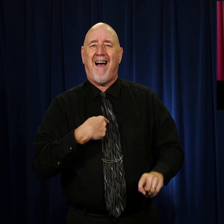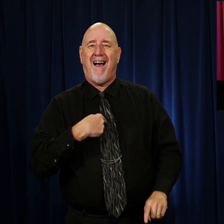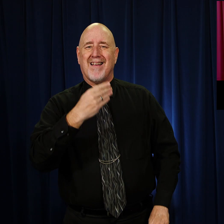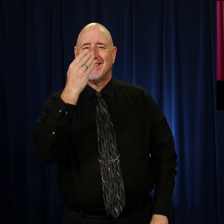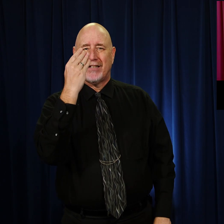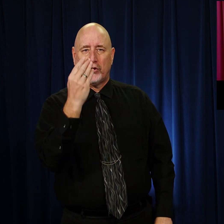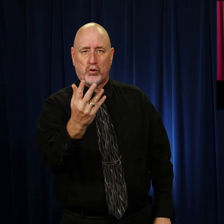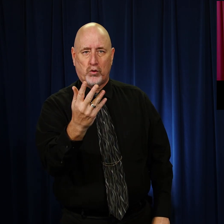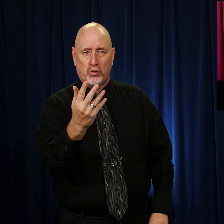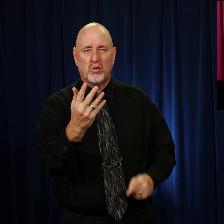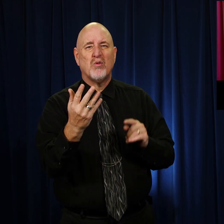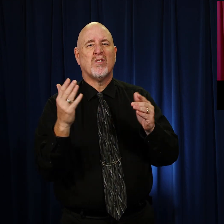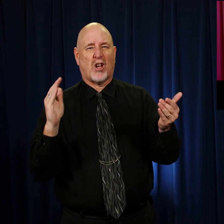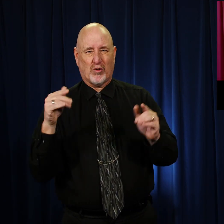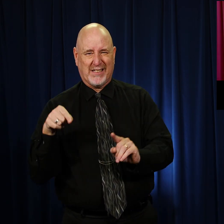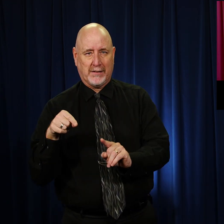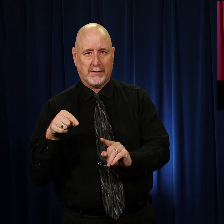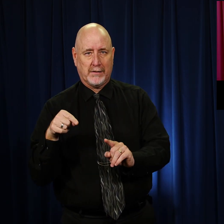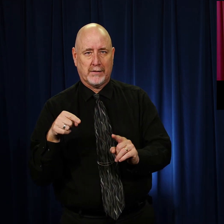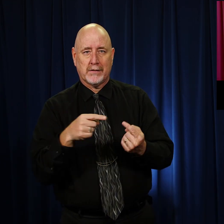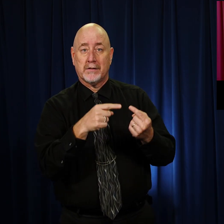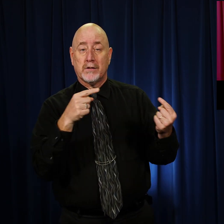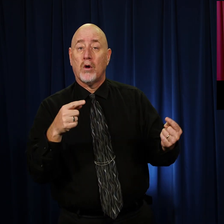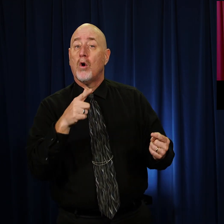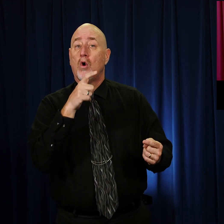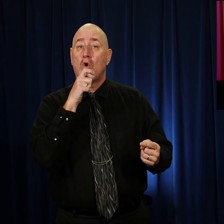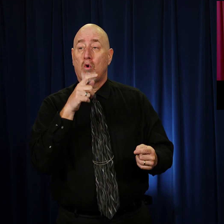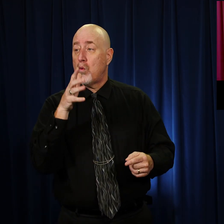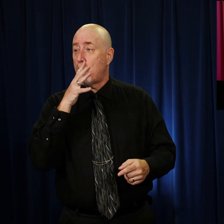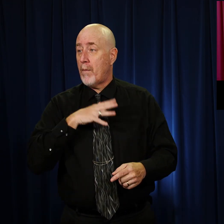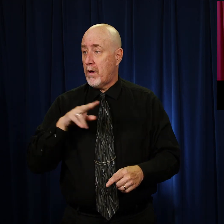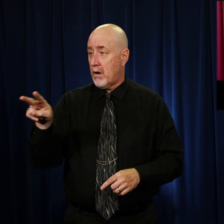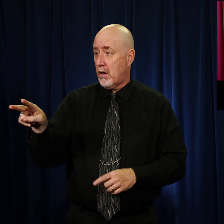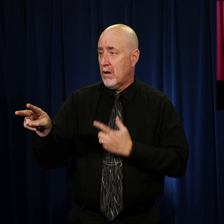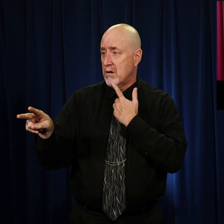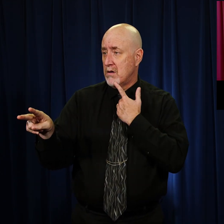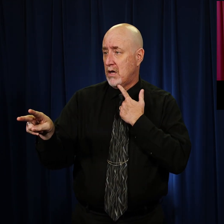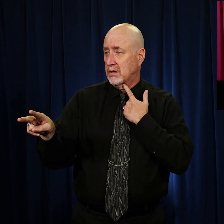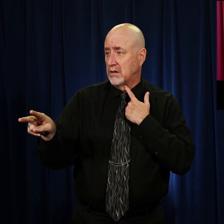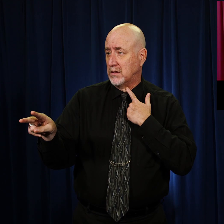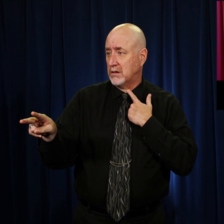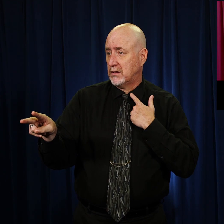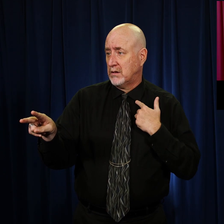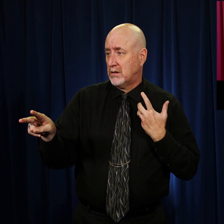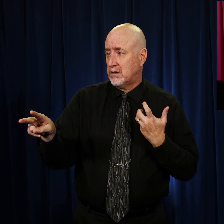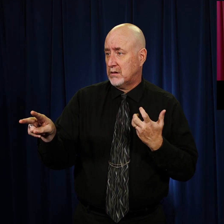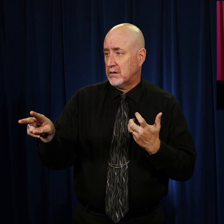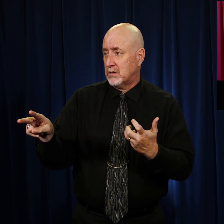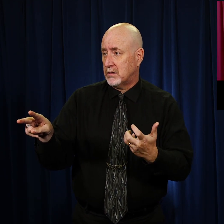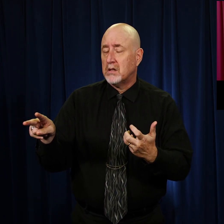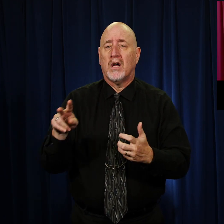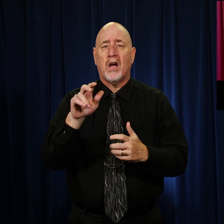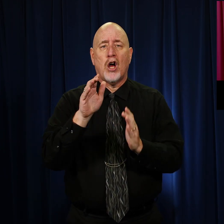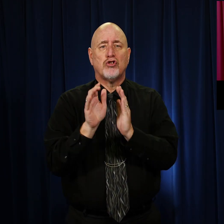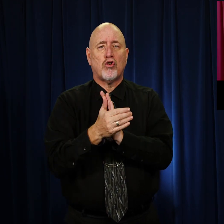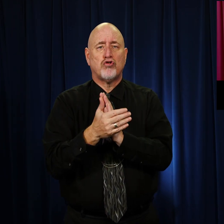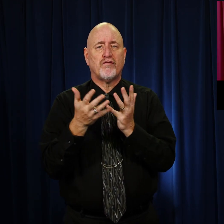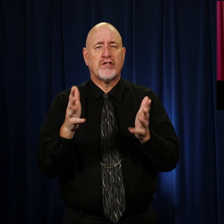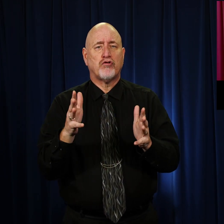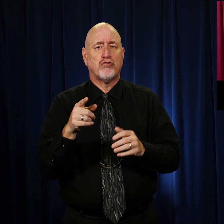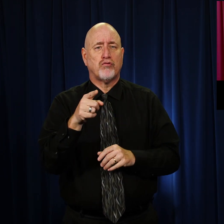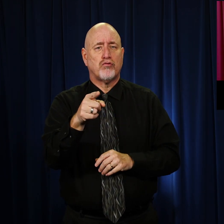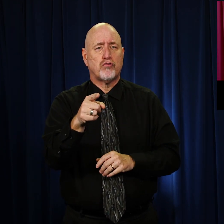say to you, now we have the contrast, that everyone who looks on a woman to lust for her has committed adultery with